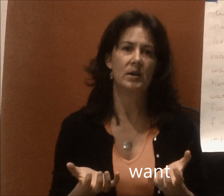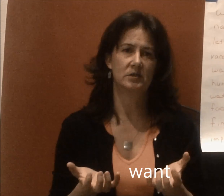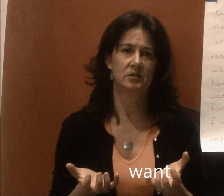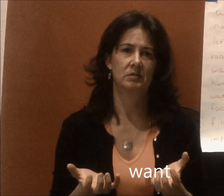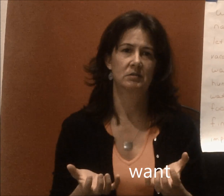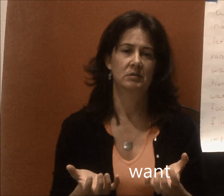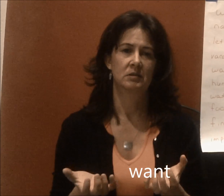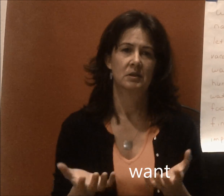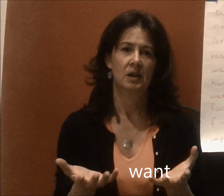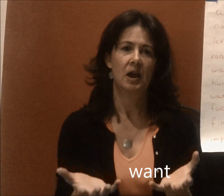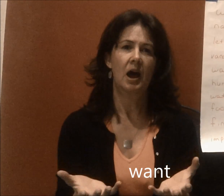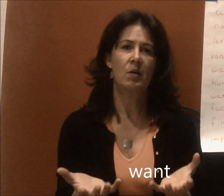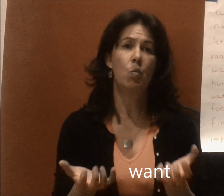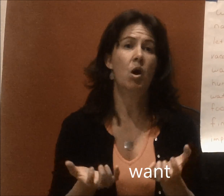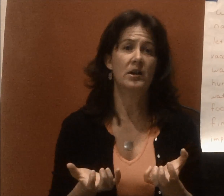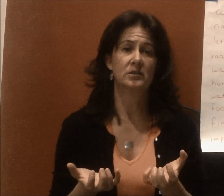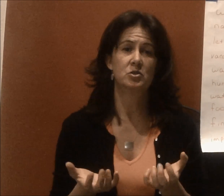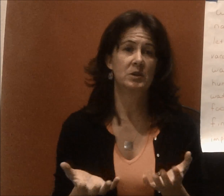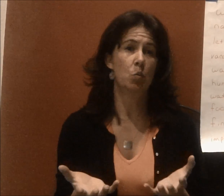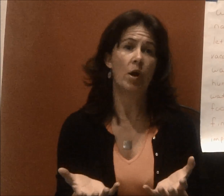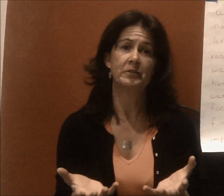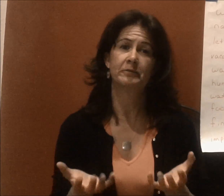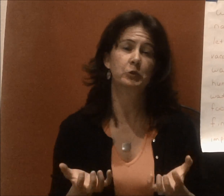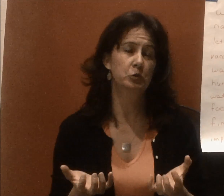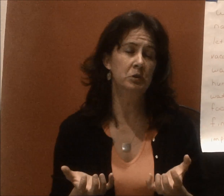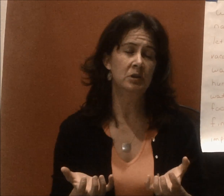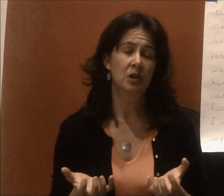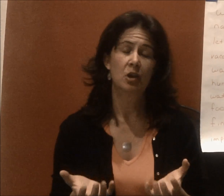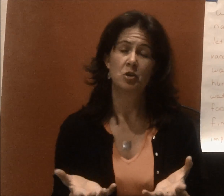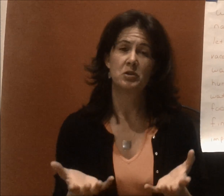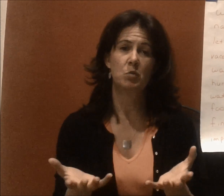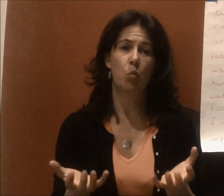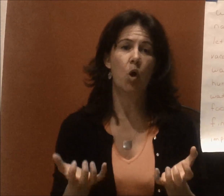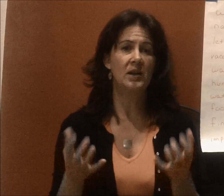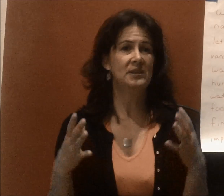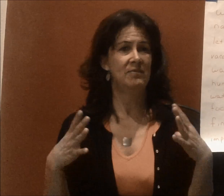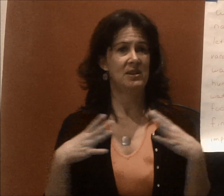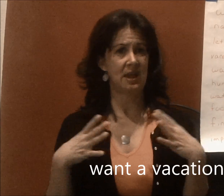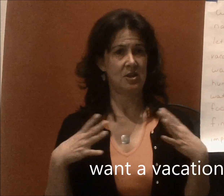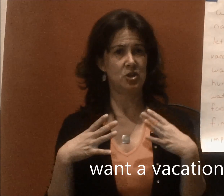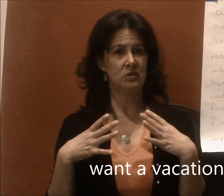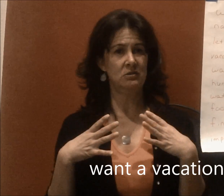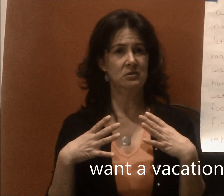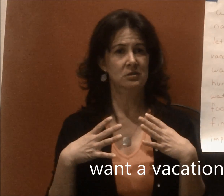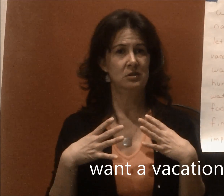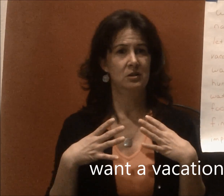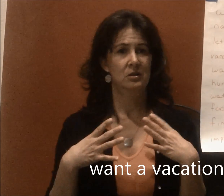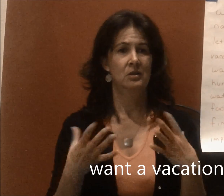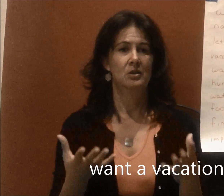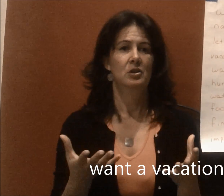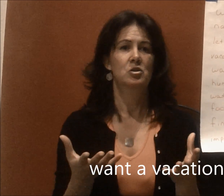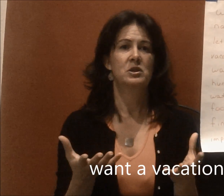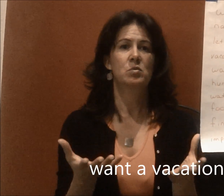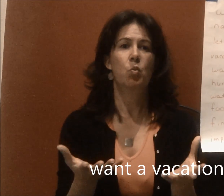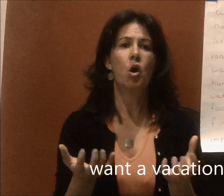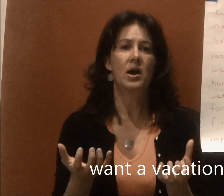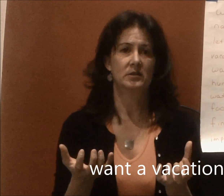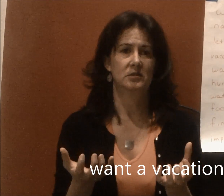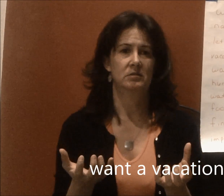Want. I want. You can want food. You can want a vacation. You can want.